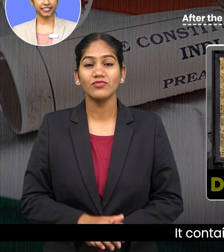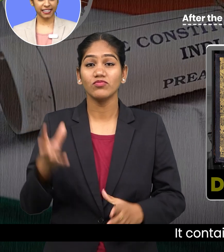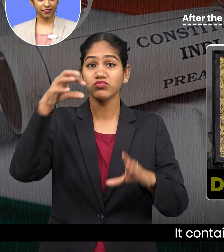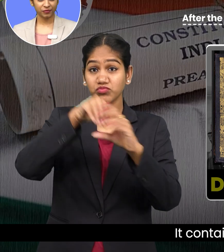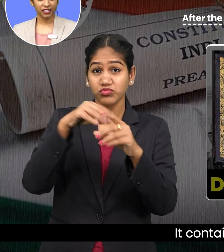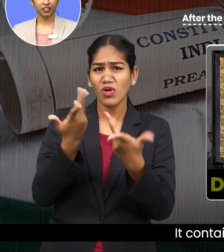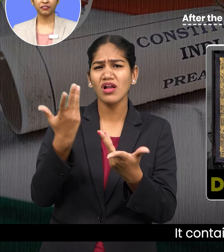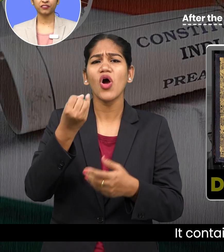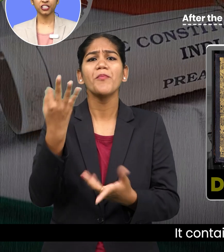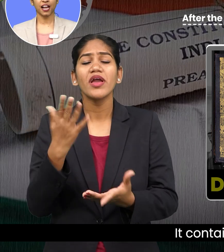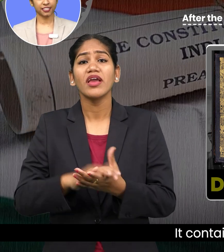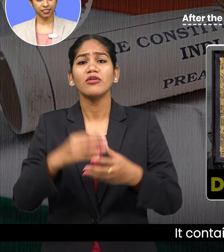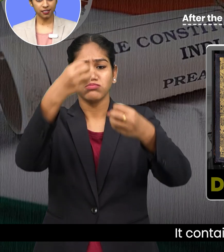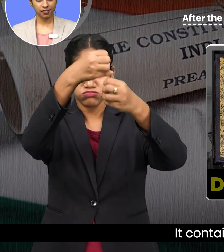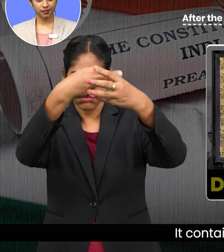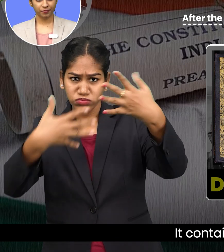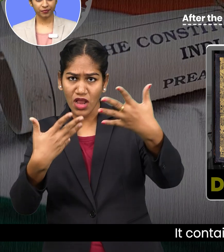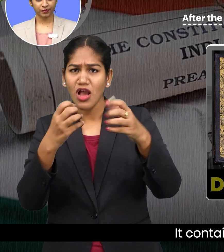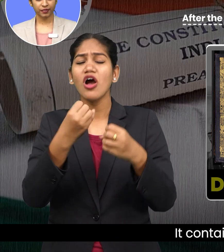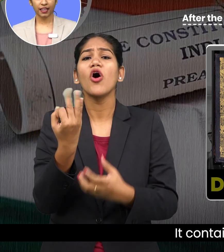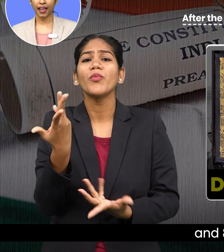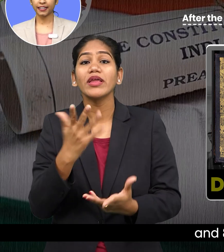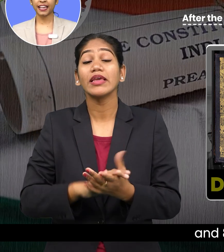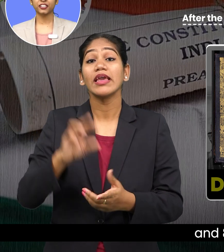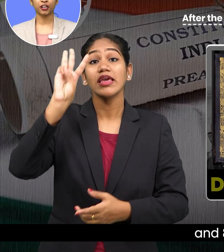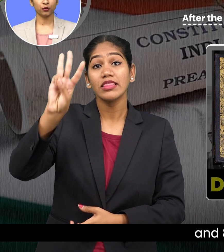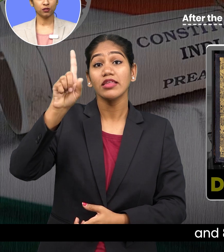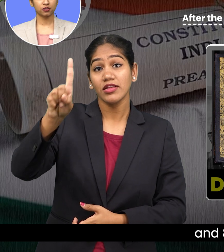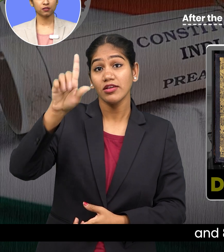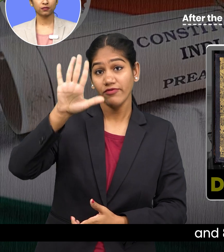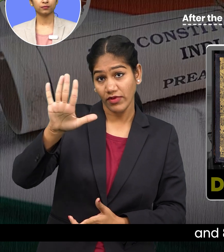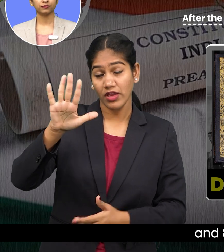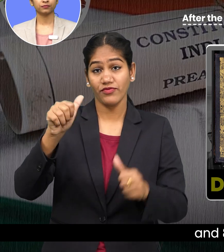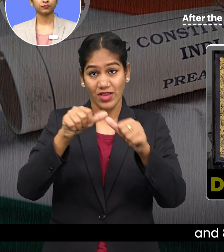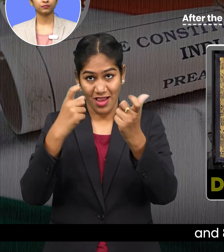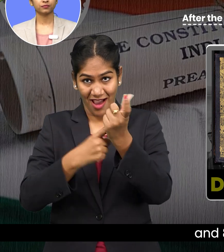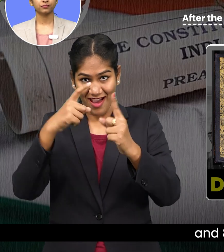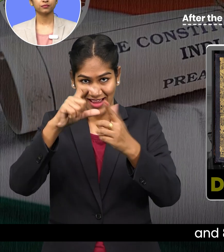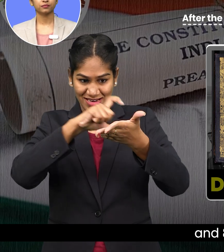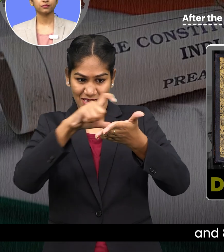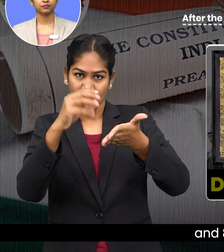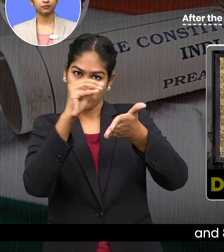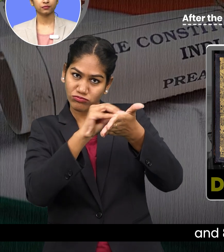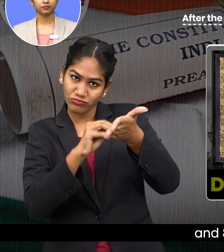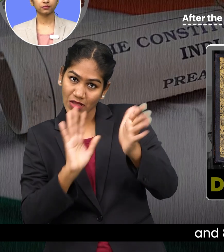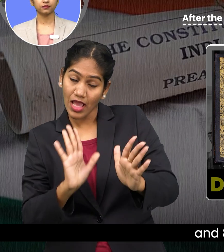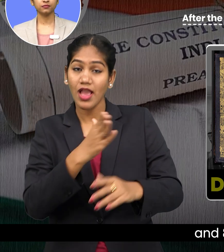It contained 315 articles and 8 schedules.